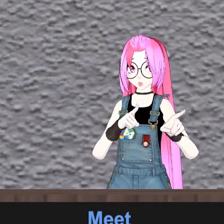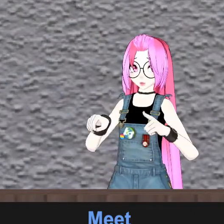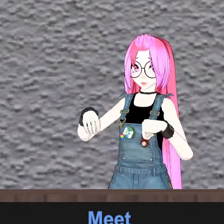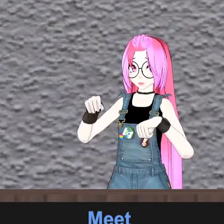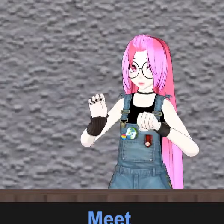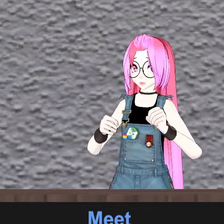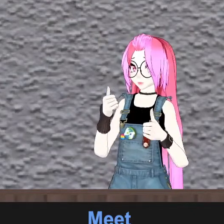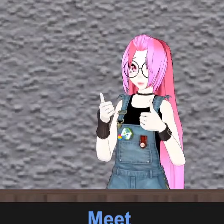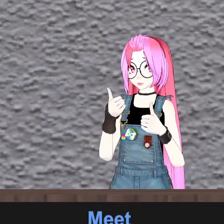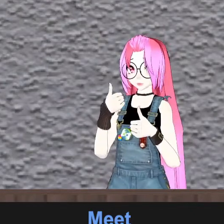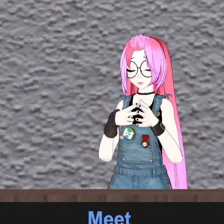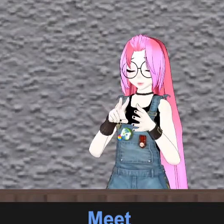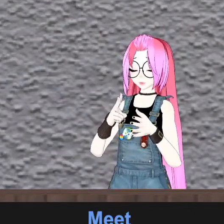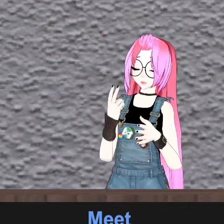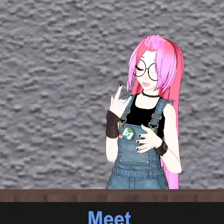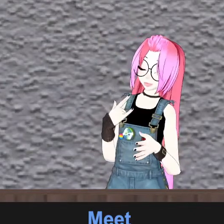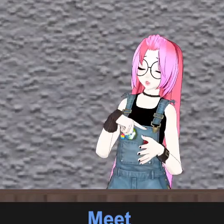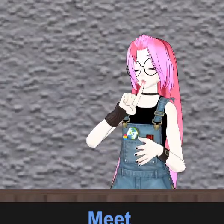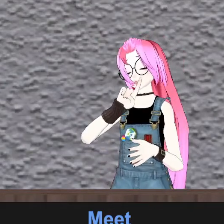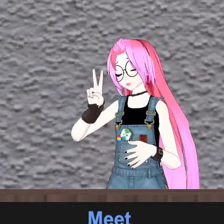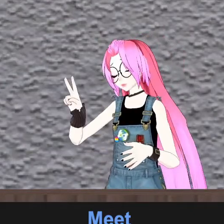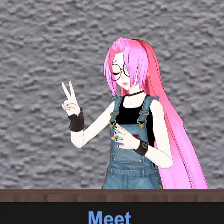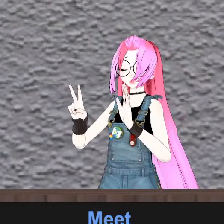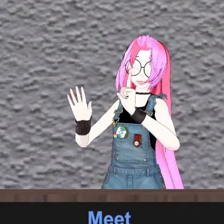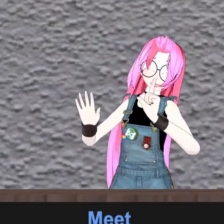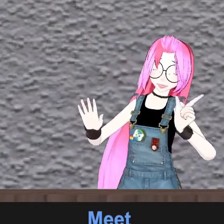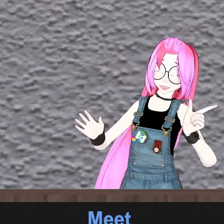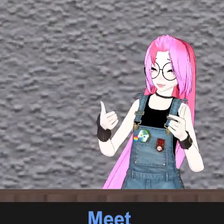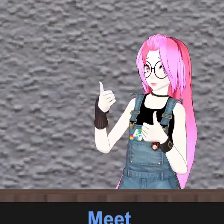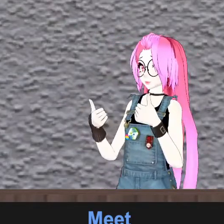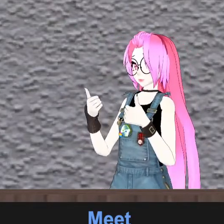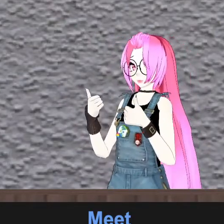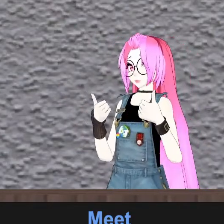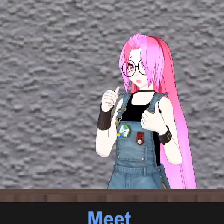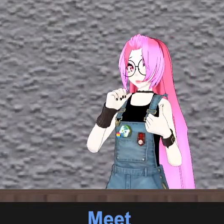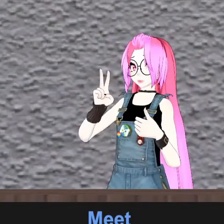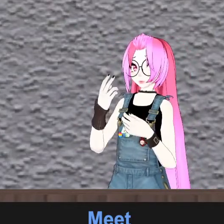I'm right-handed and I do the right hand going in front and being the other person, is that, like, is there a correct or incorrect for